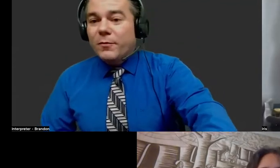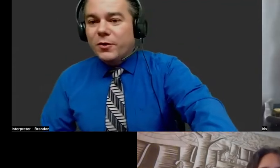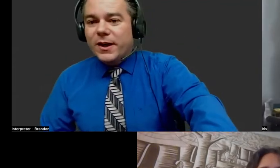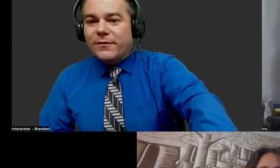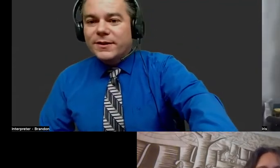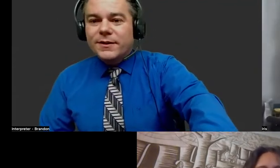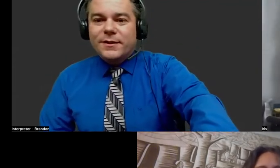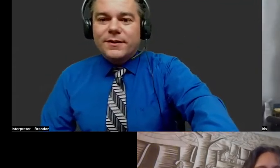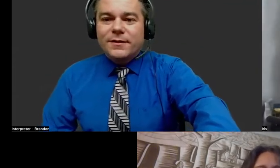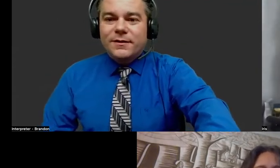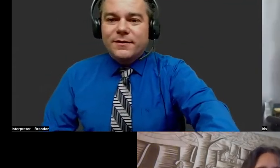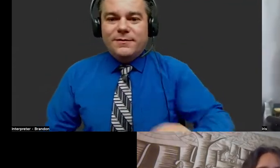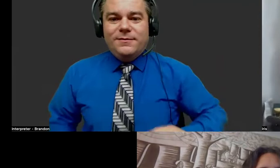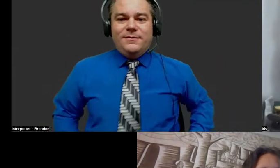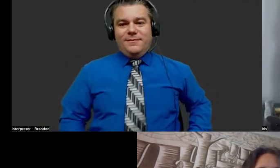You're muted, Iris.